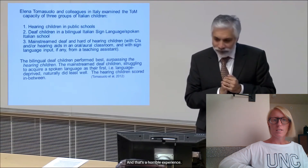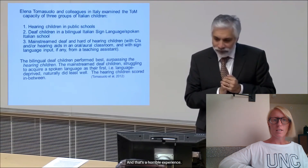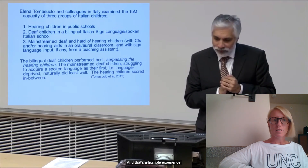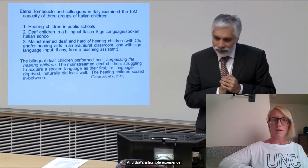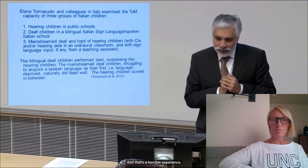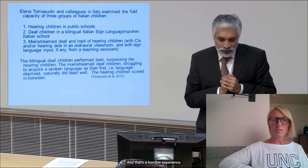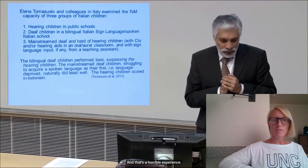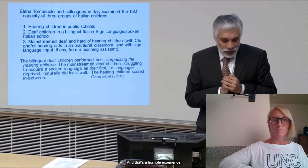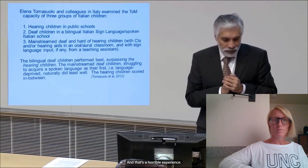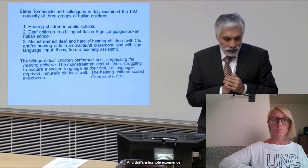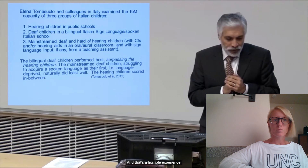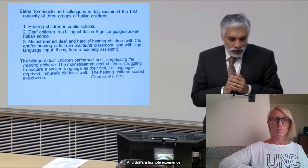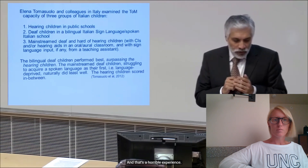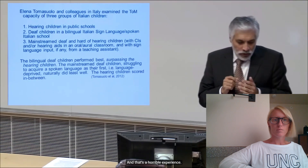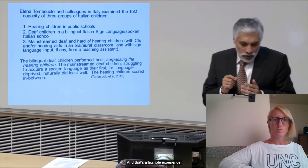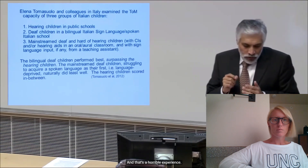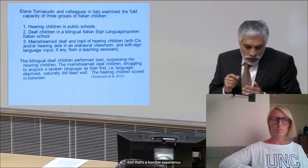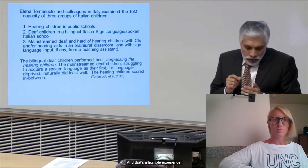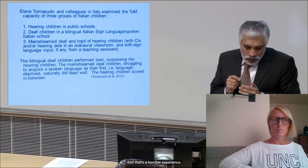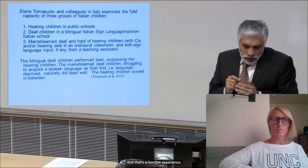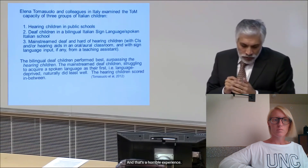Next slide, please.